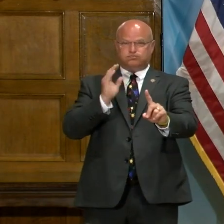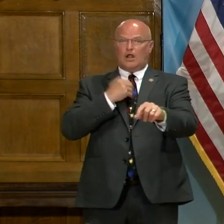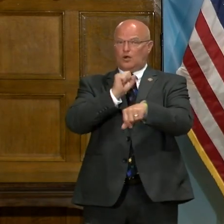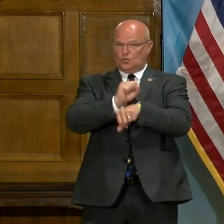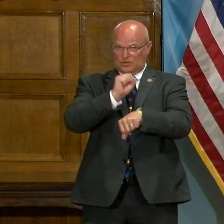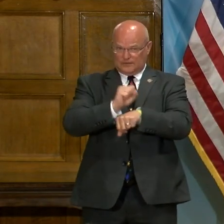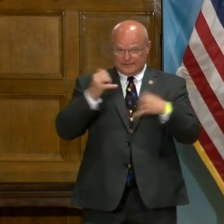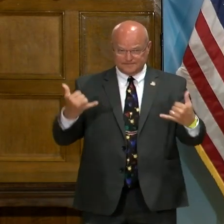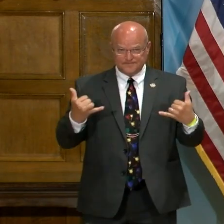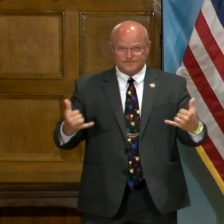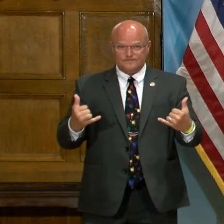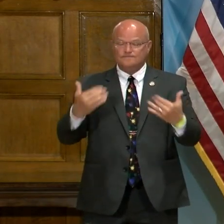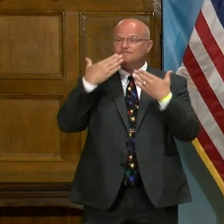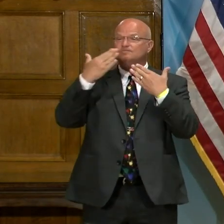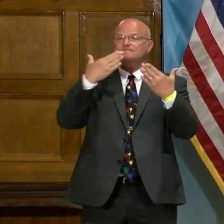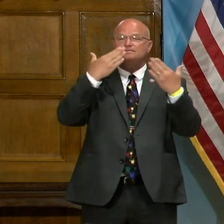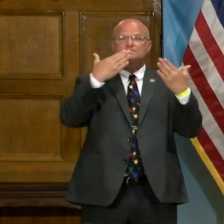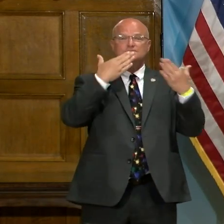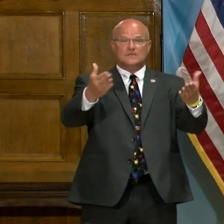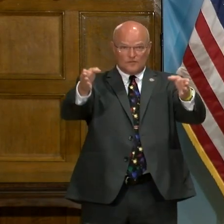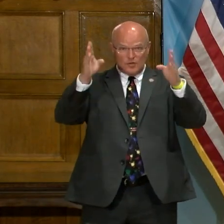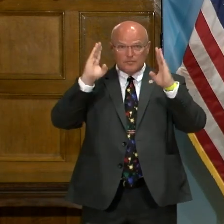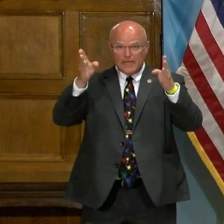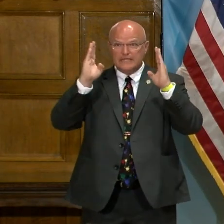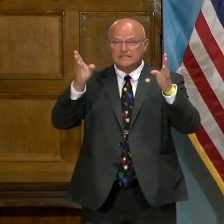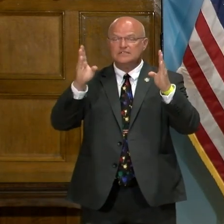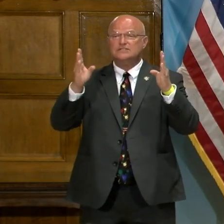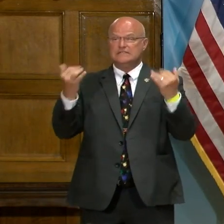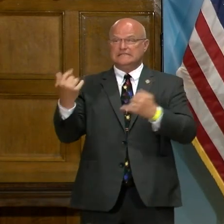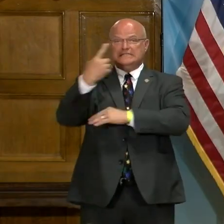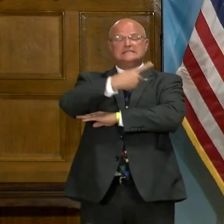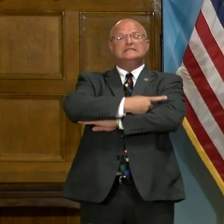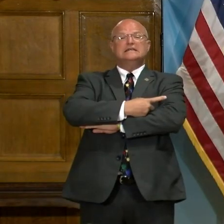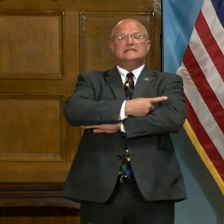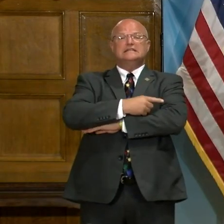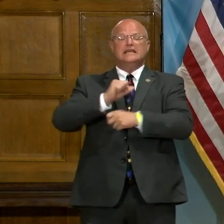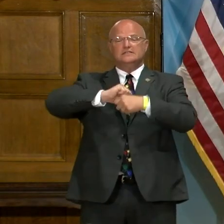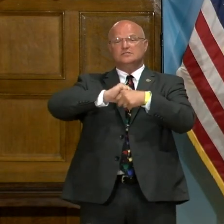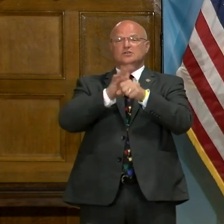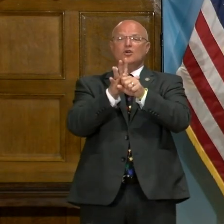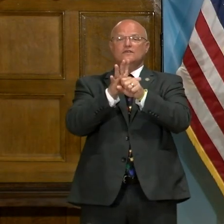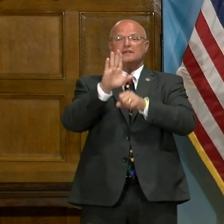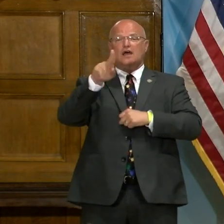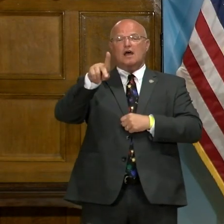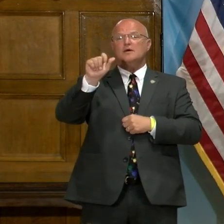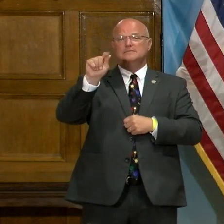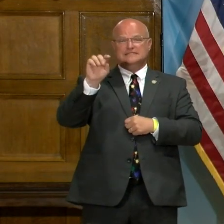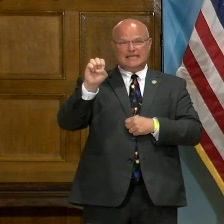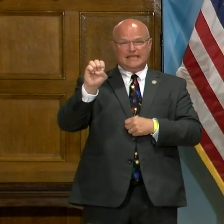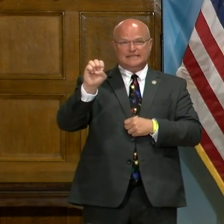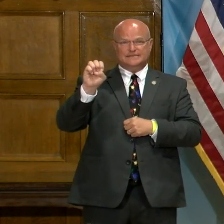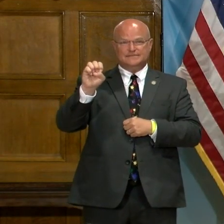our work. I want to thank everybody for paying attention to today's COVID Daily Update.